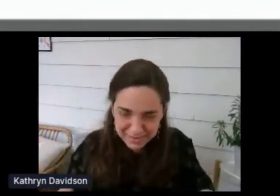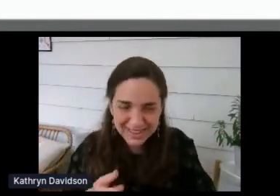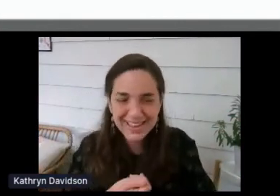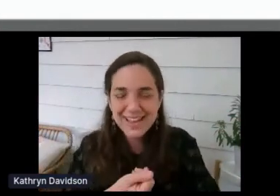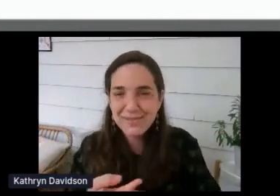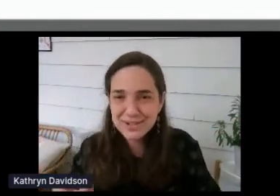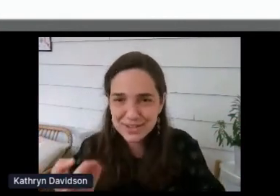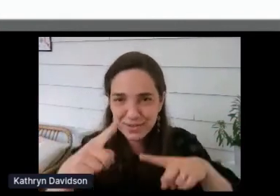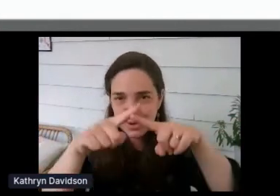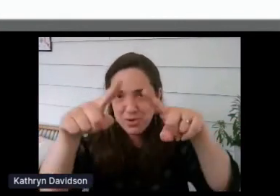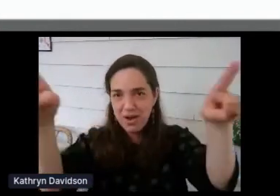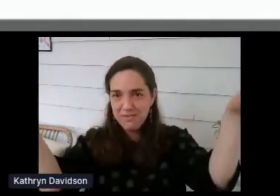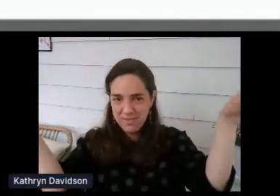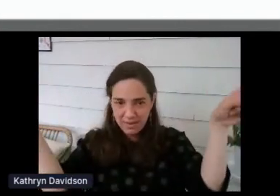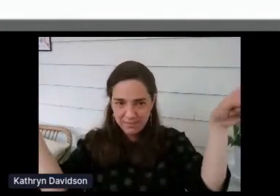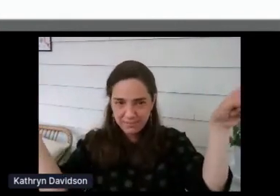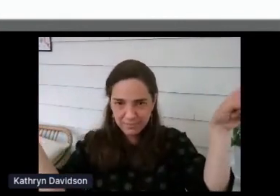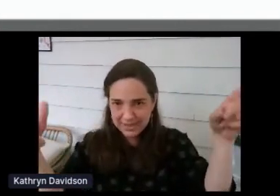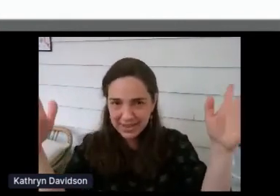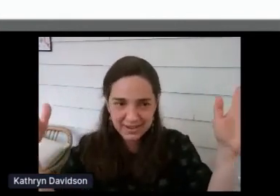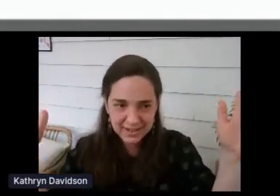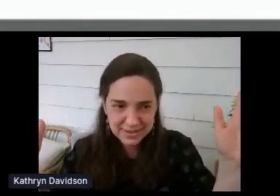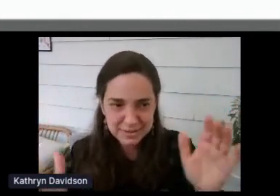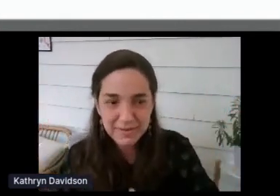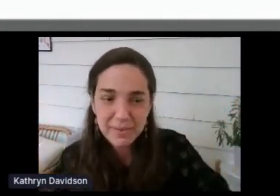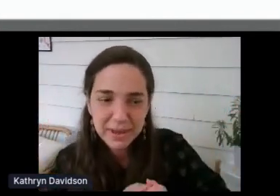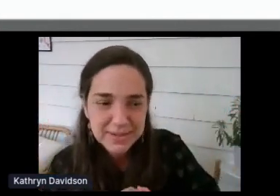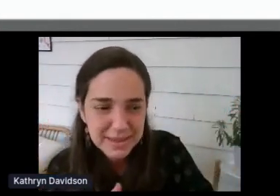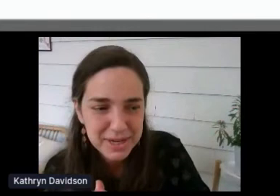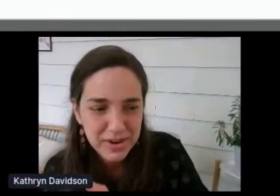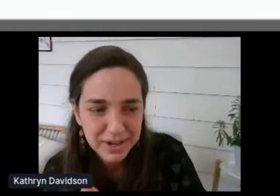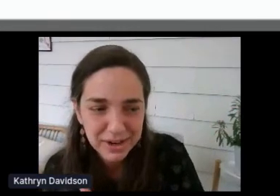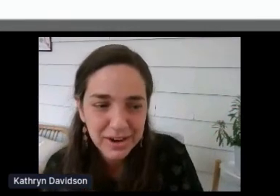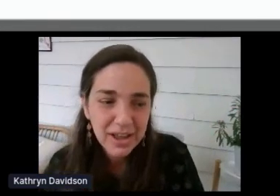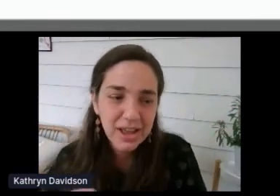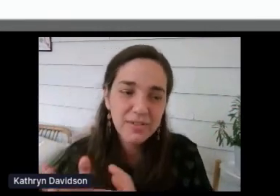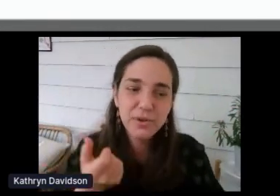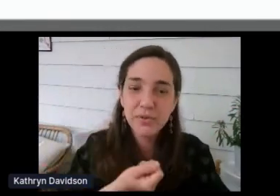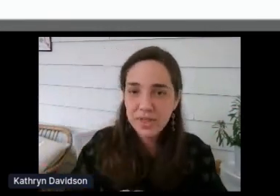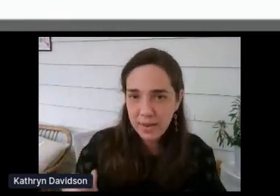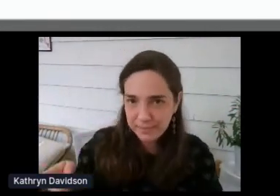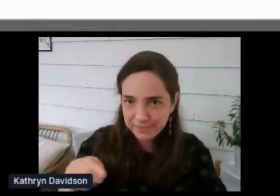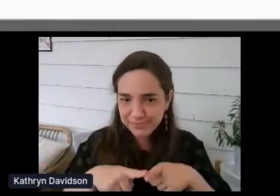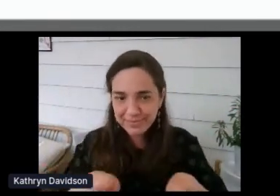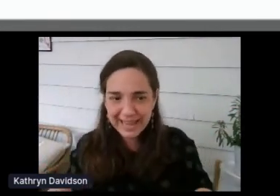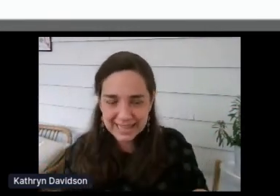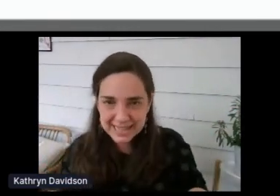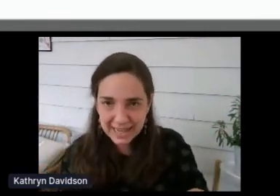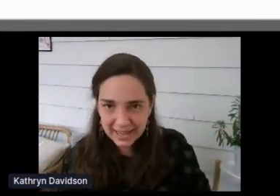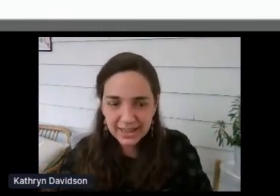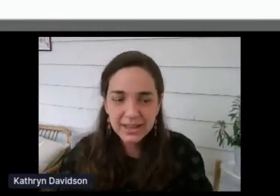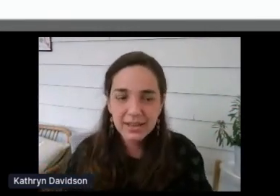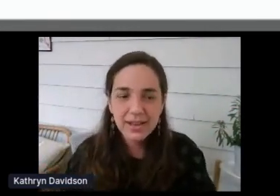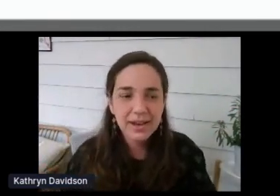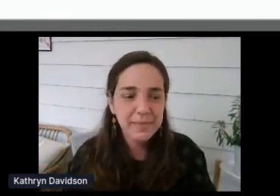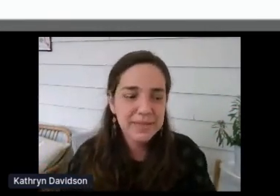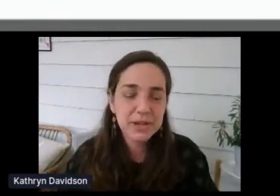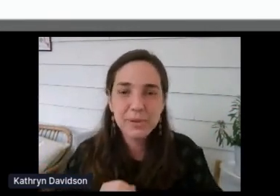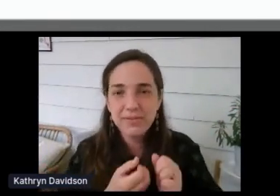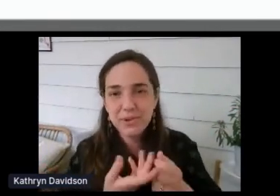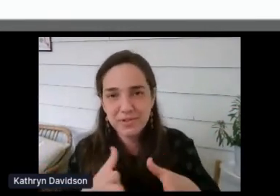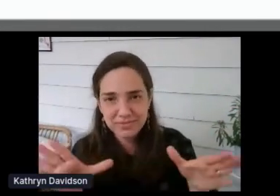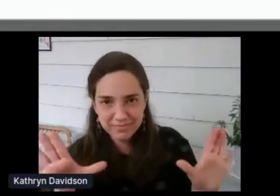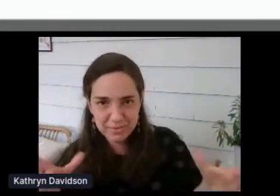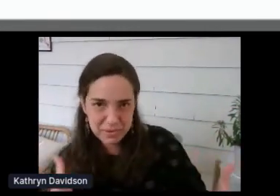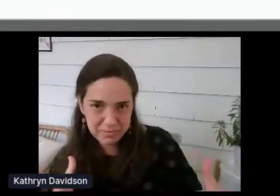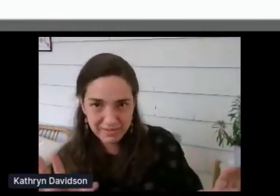my family versus few of them, in the context of my family goes to the beach every year, a few of them get sick. This could